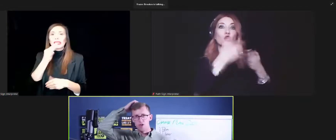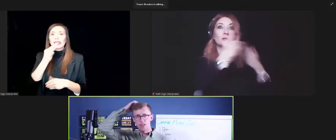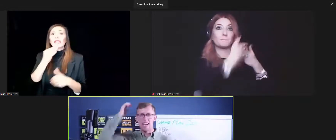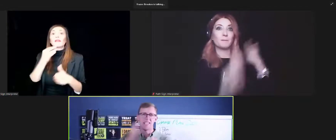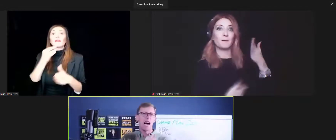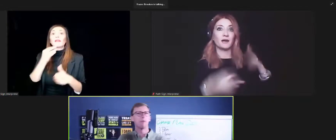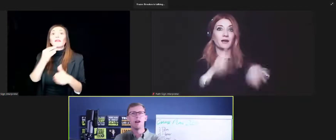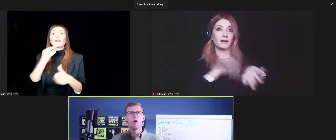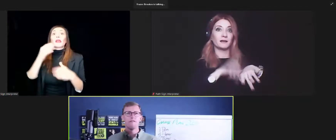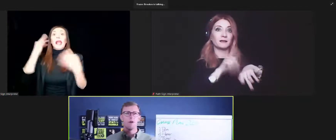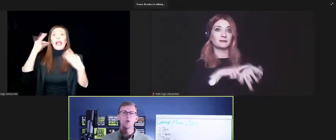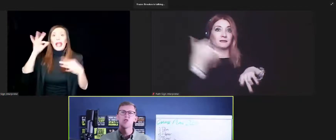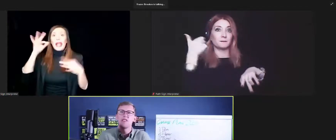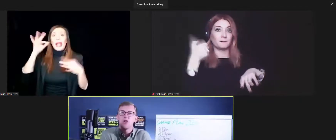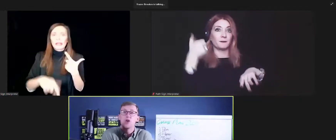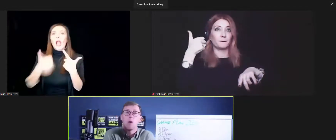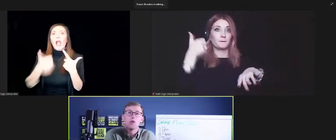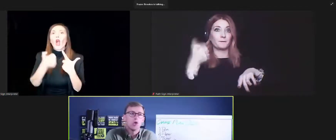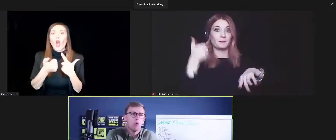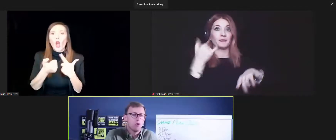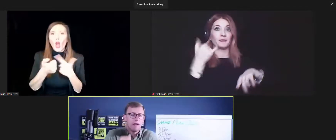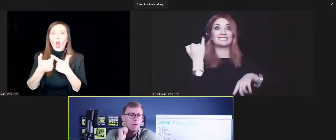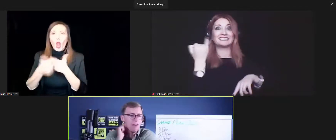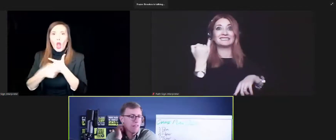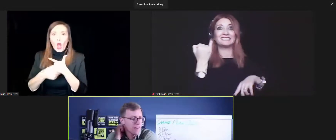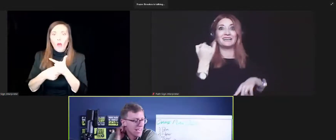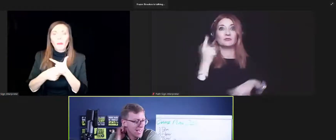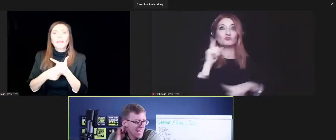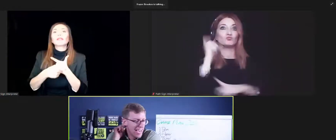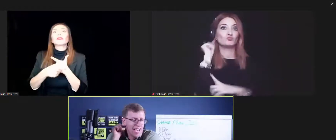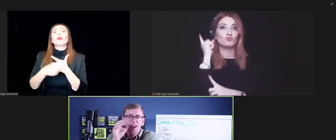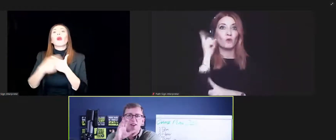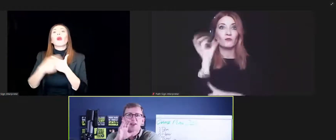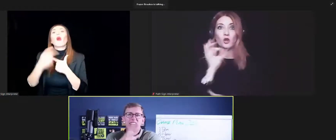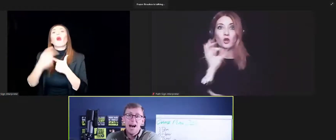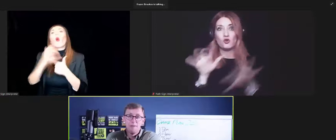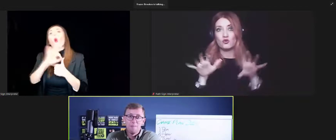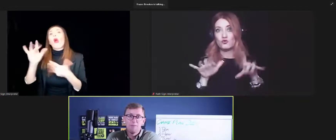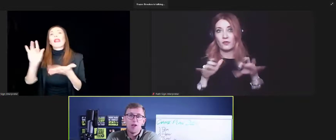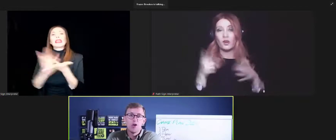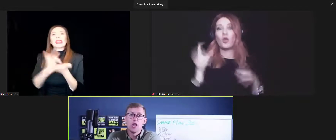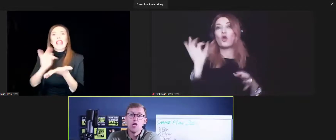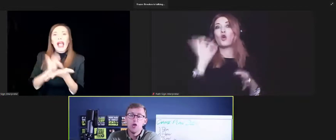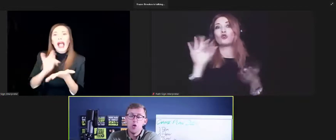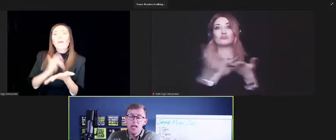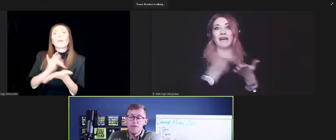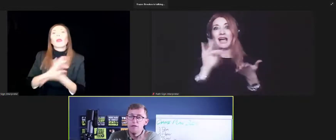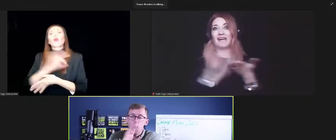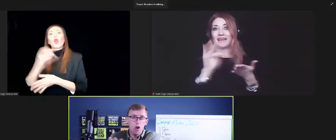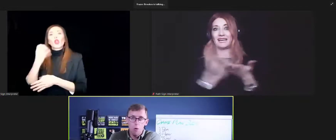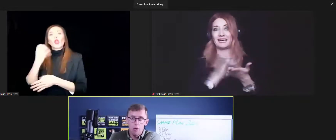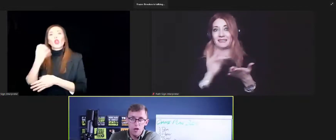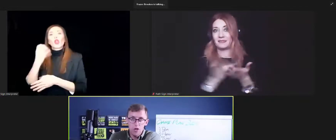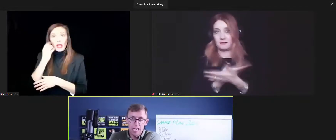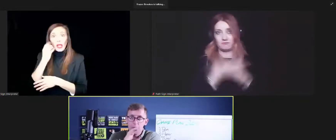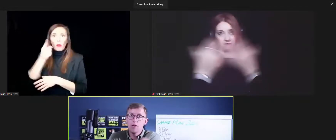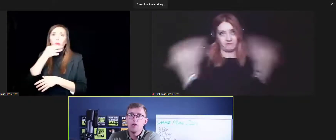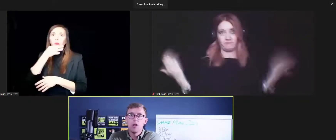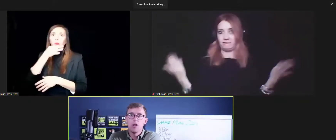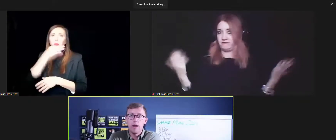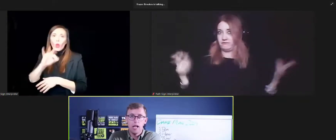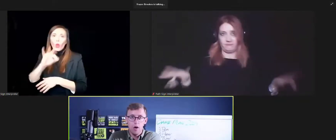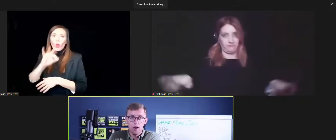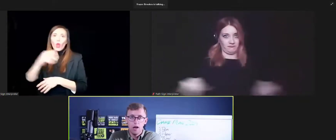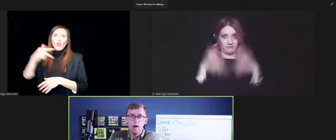right? Just like a tablet or a phone, something that you can go onto social media with. Now, you're going to do this. If you've got no one in your team,